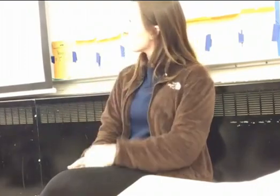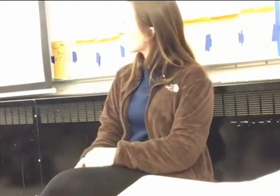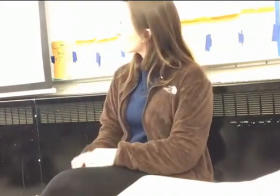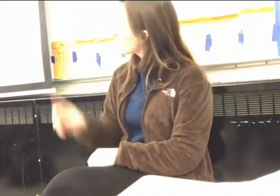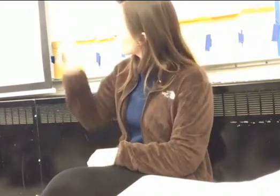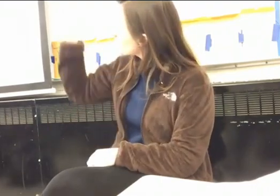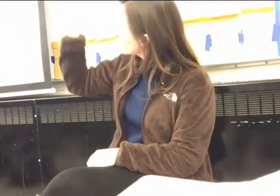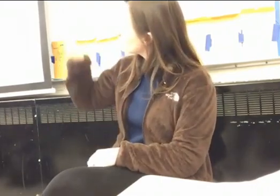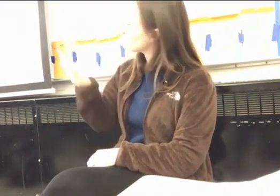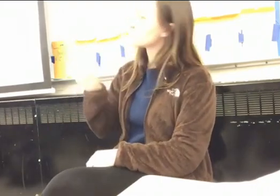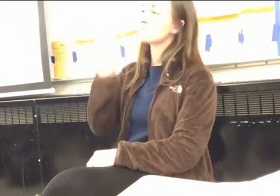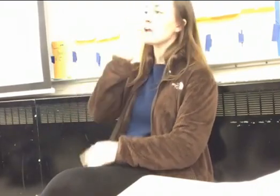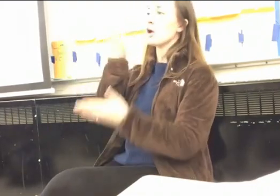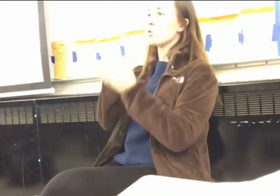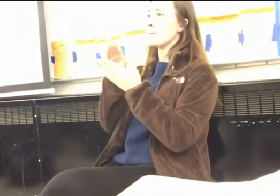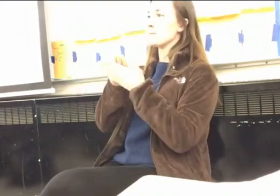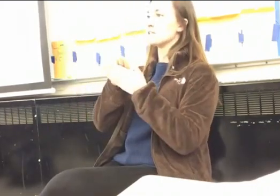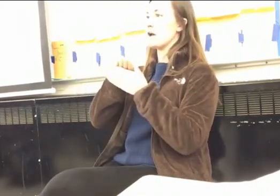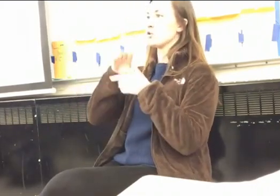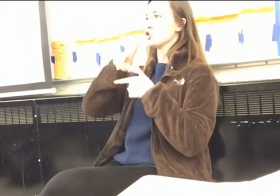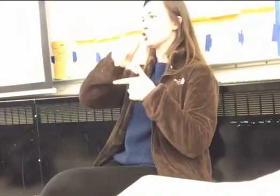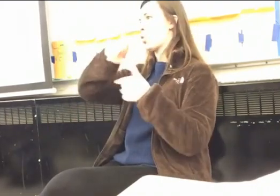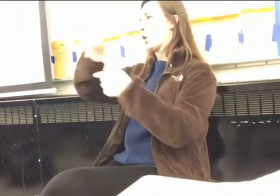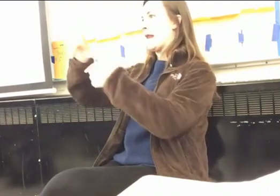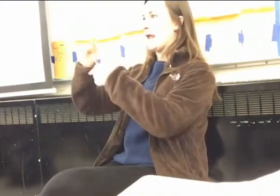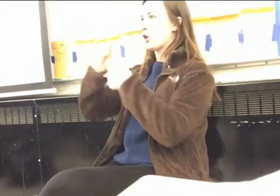I would put down next to it Tornado Alley.